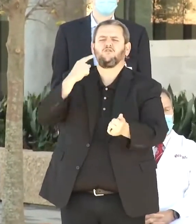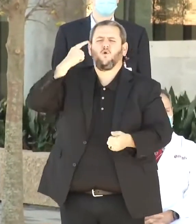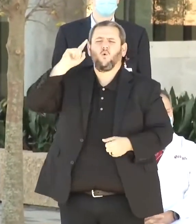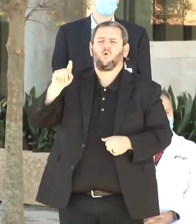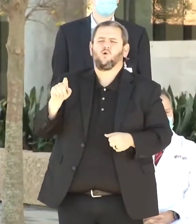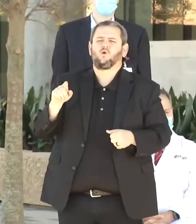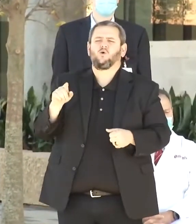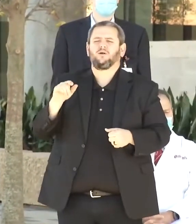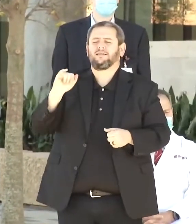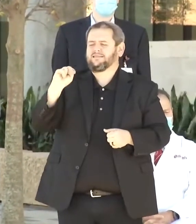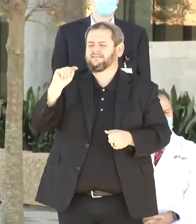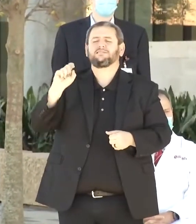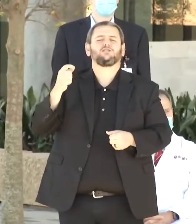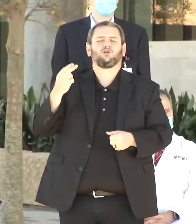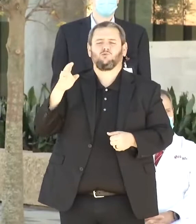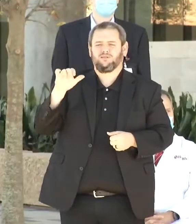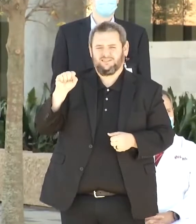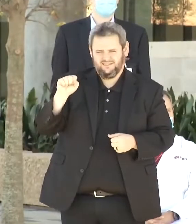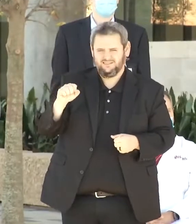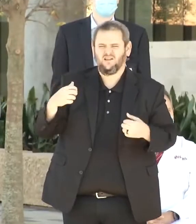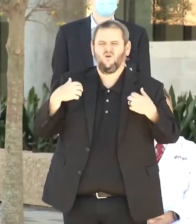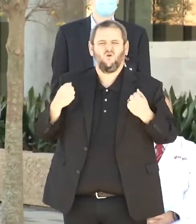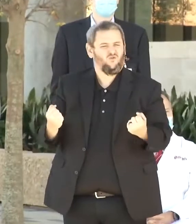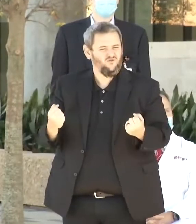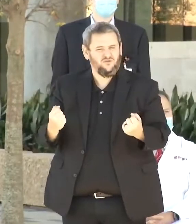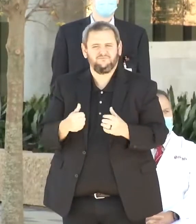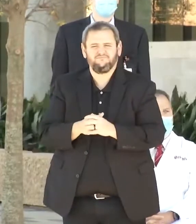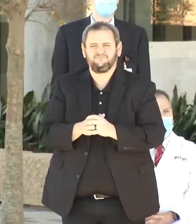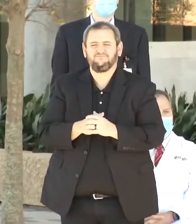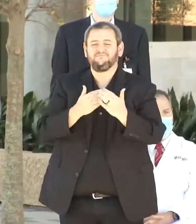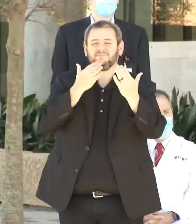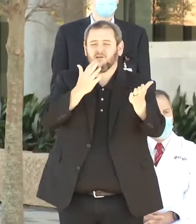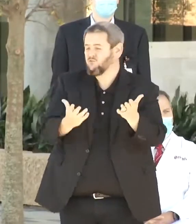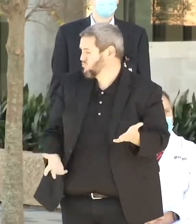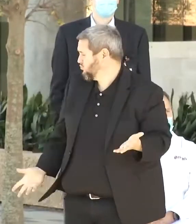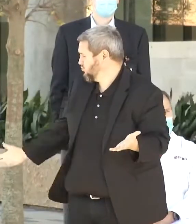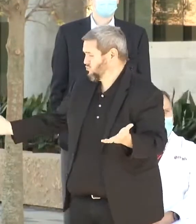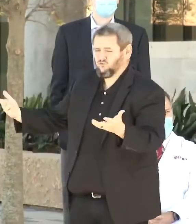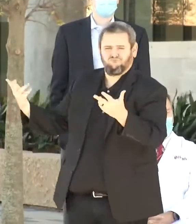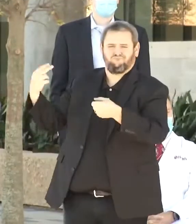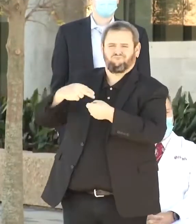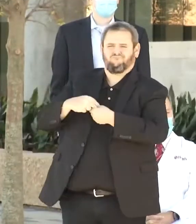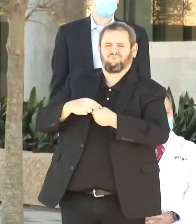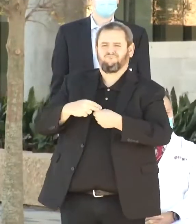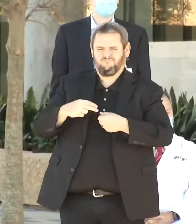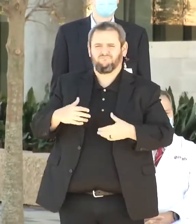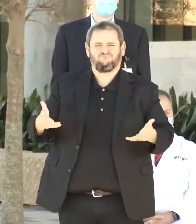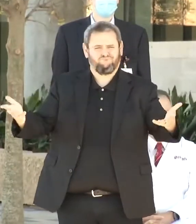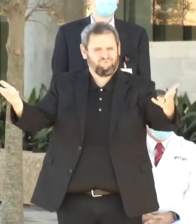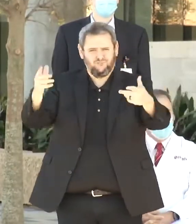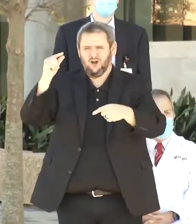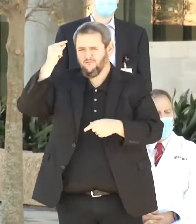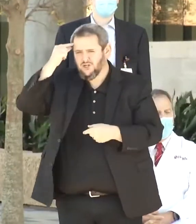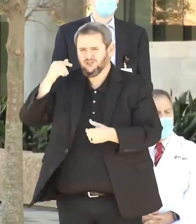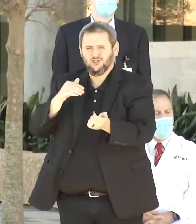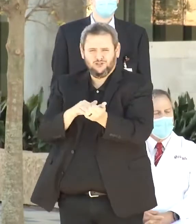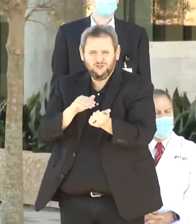us today, and thank you to our OU Health colleagues and Governor Stitt for hosting this important press